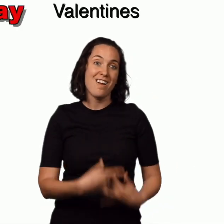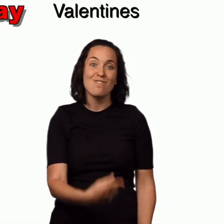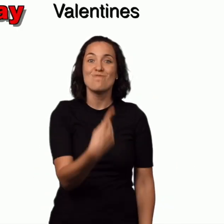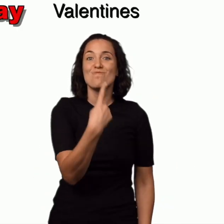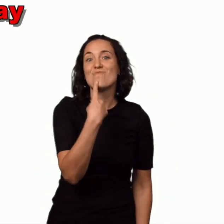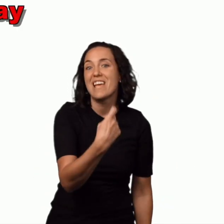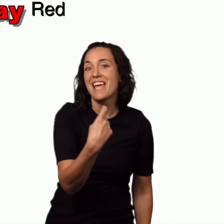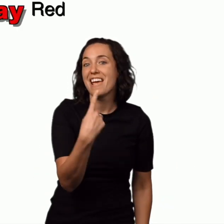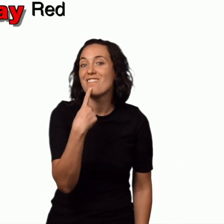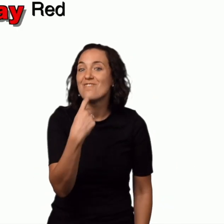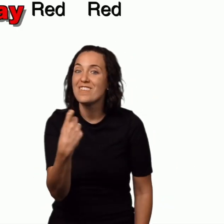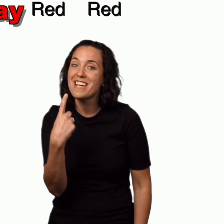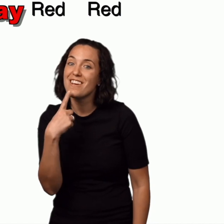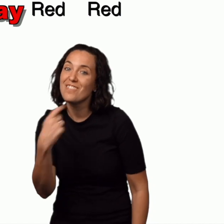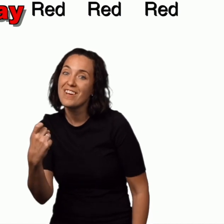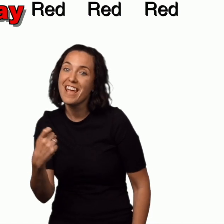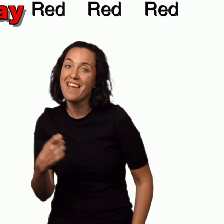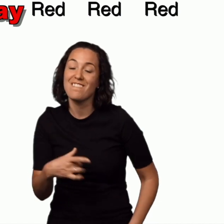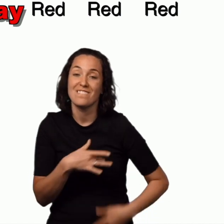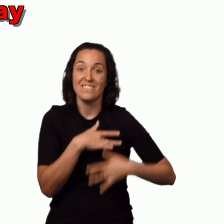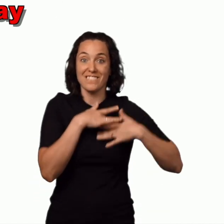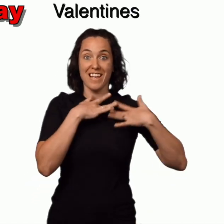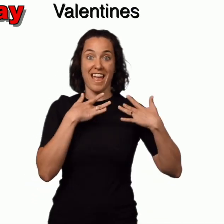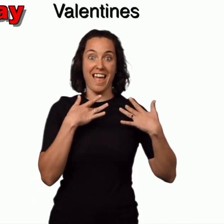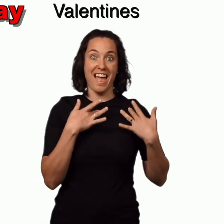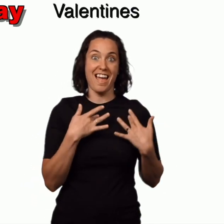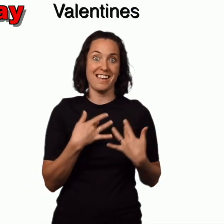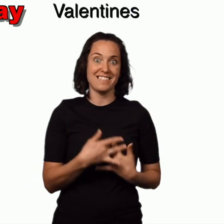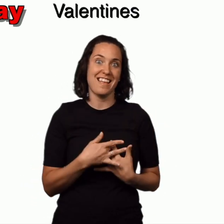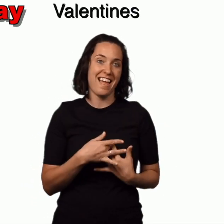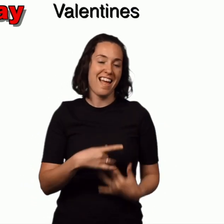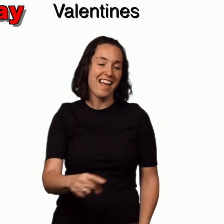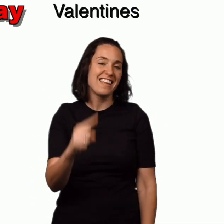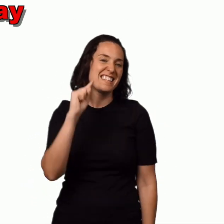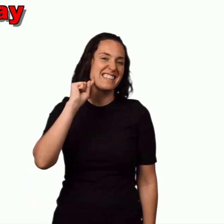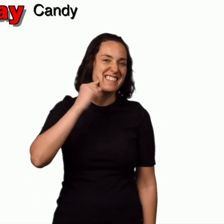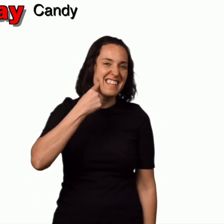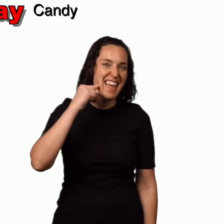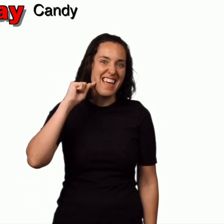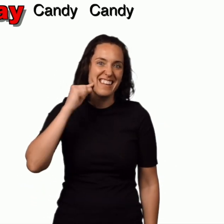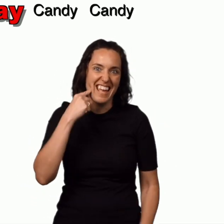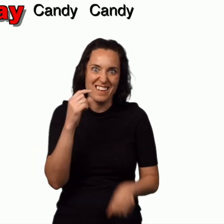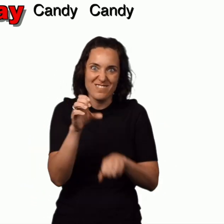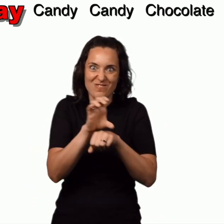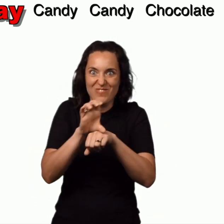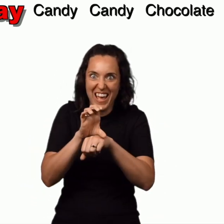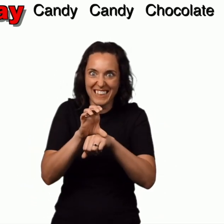Valentine's. Red, red, red. Valentine's. Candy, candy,